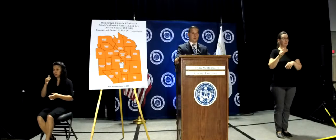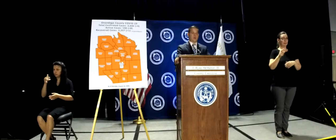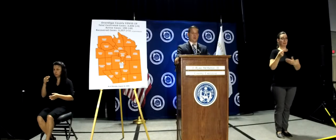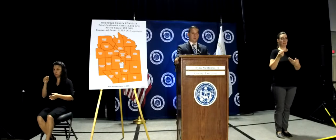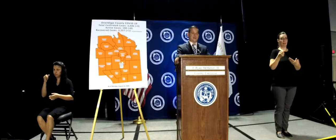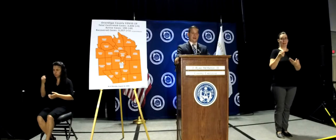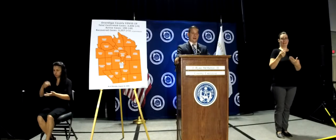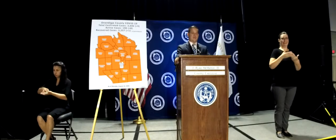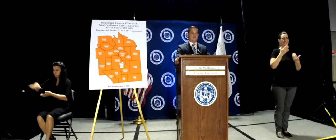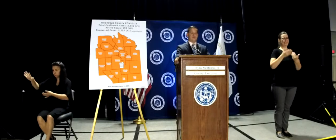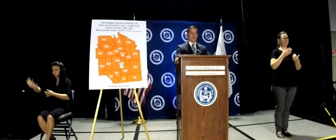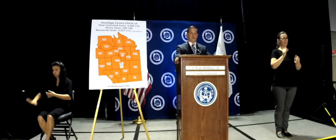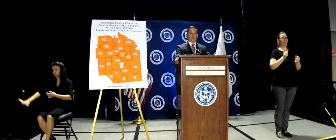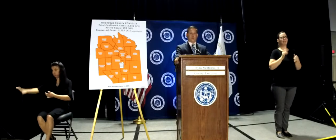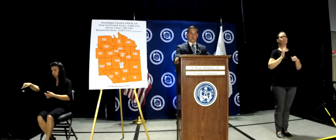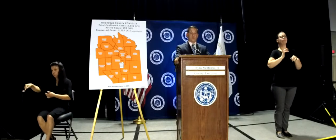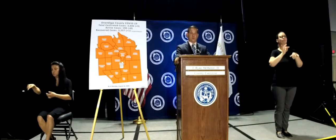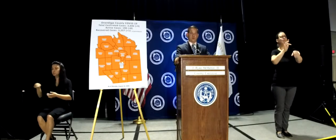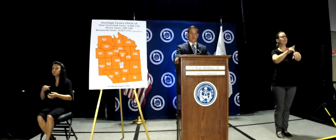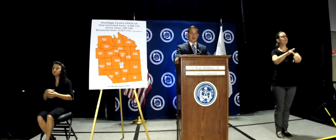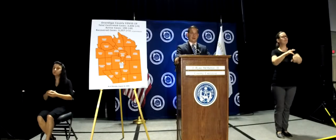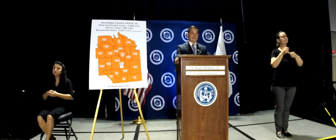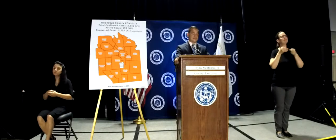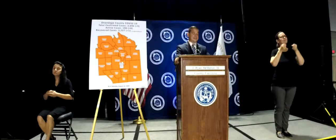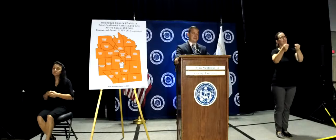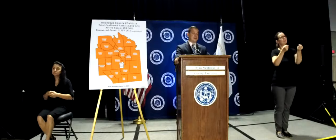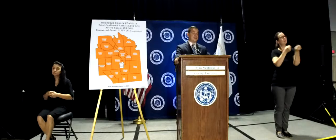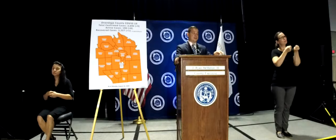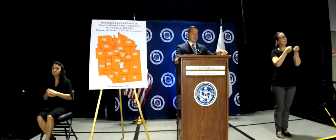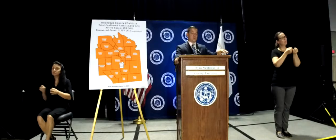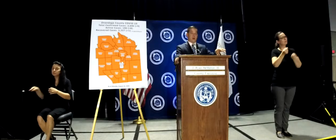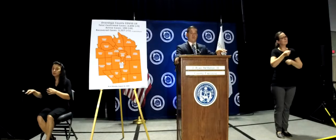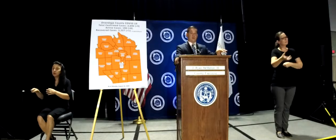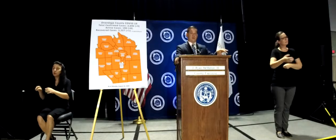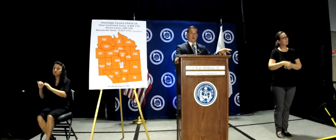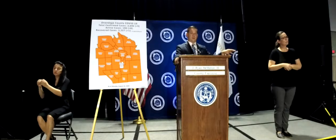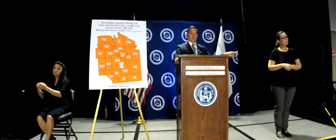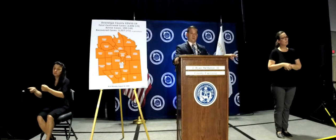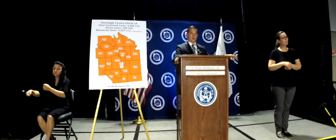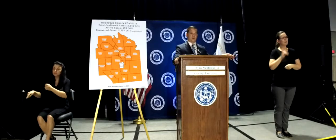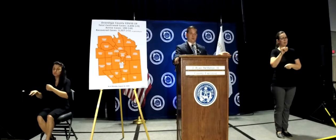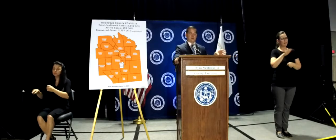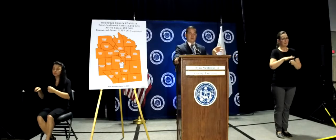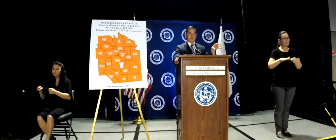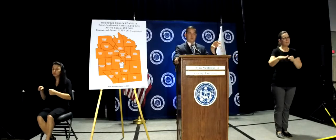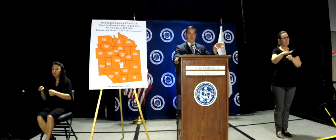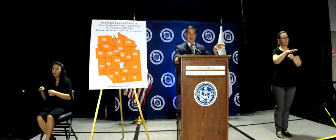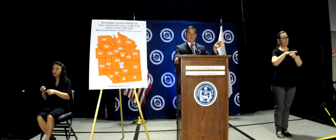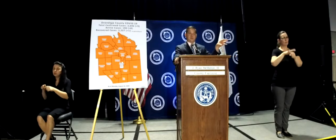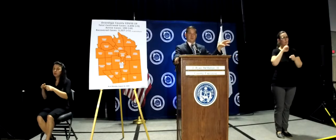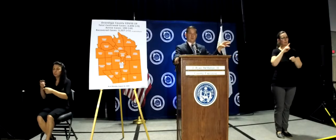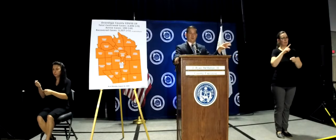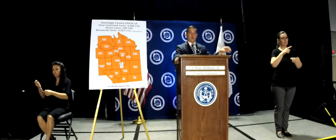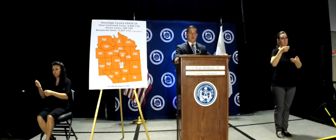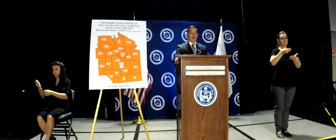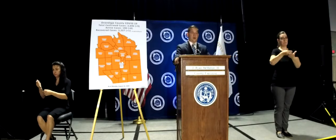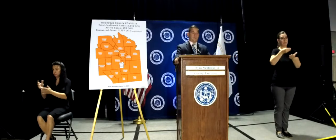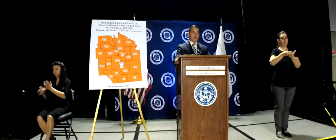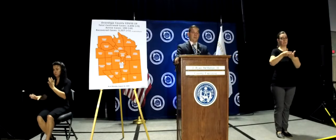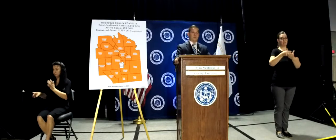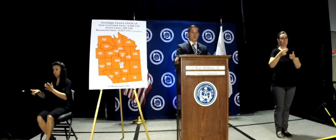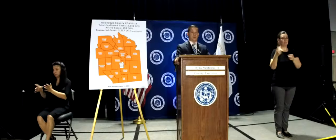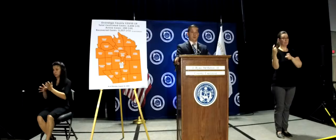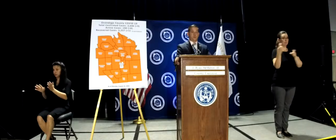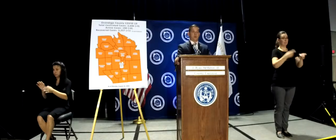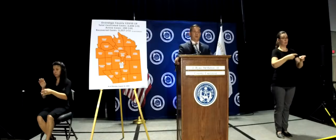done. So, but again, I feel for the community that sits in. That's revenue that goes to their government. That those are jobs for their